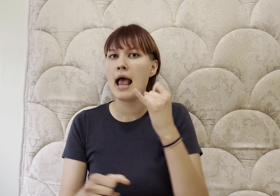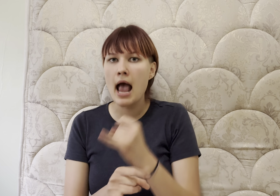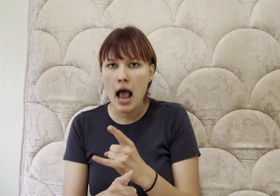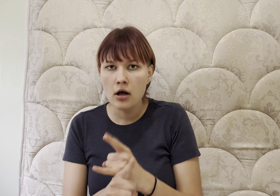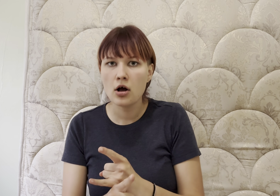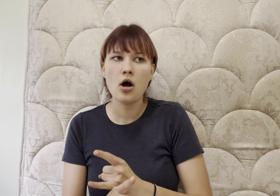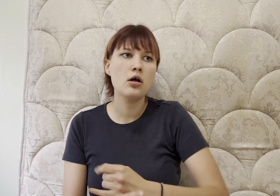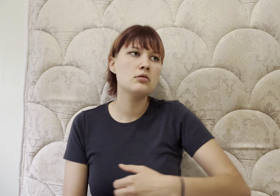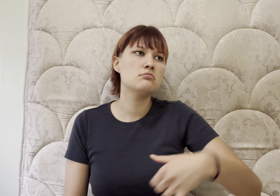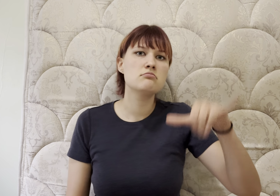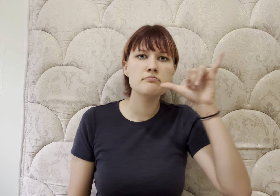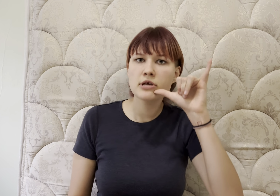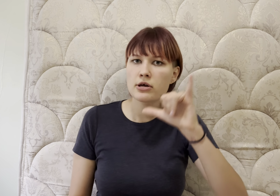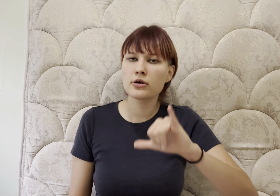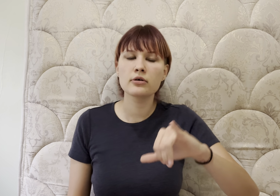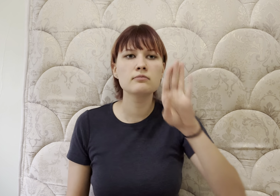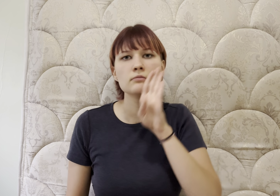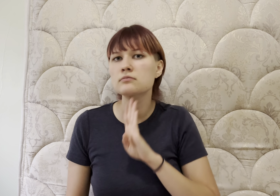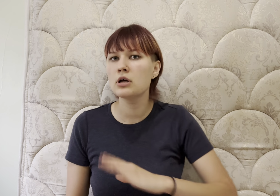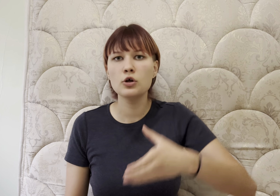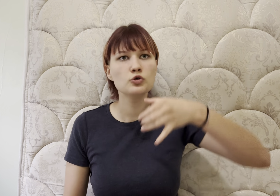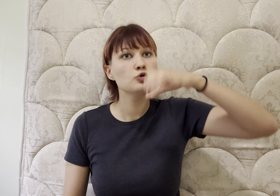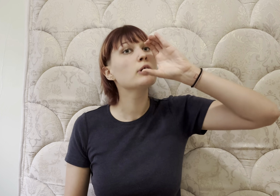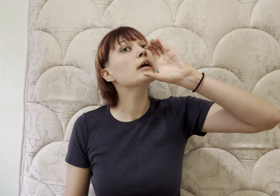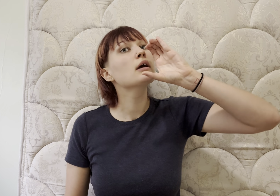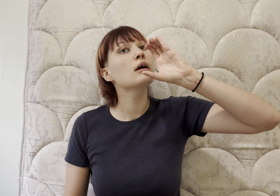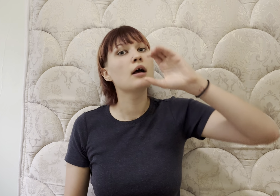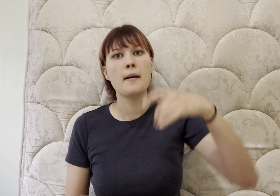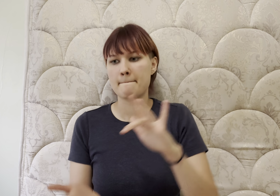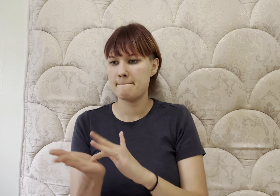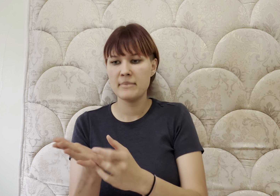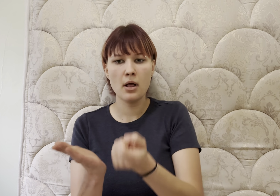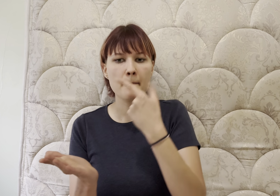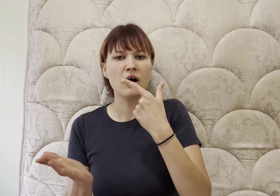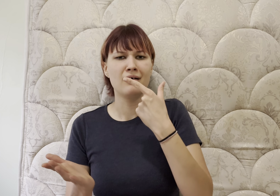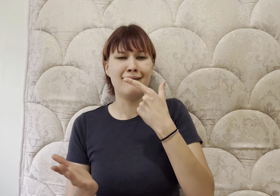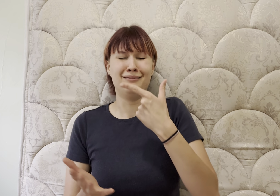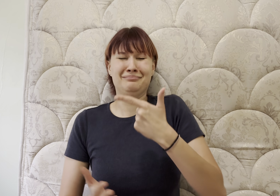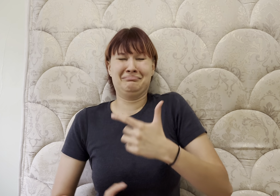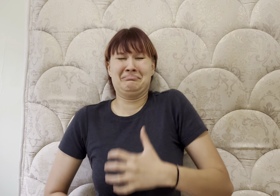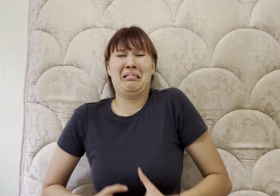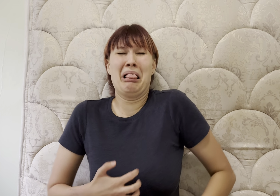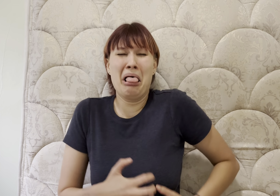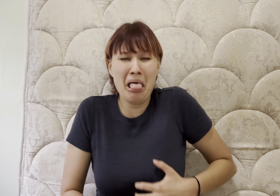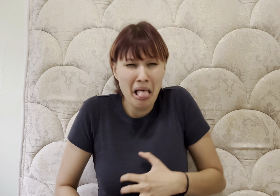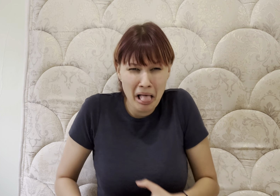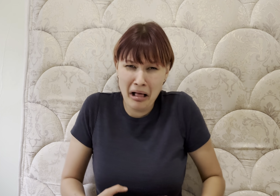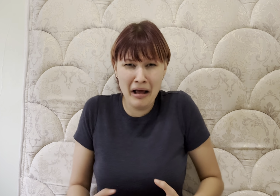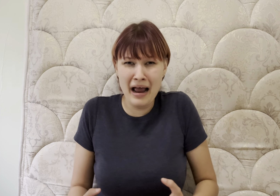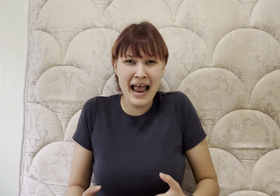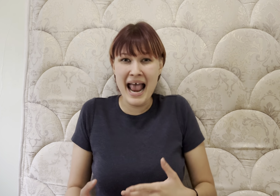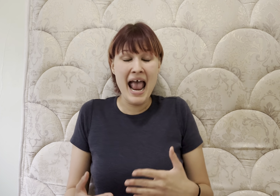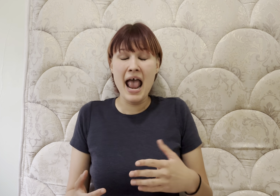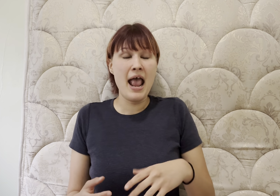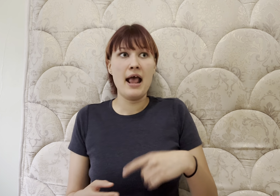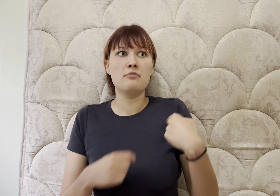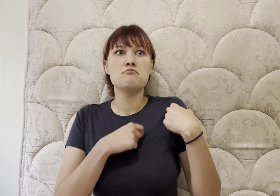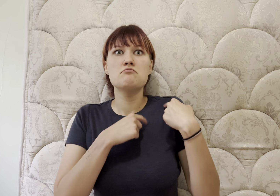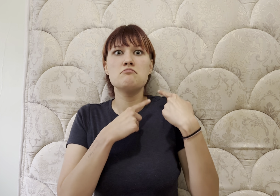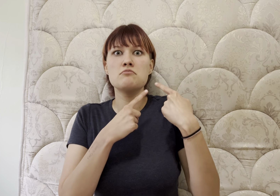this association. If I drink alcohol, I'm going to get sick. If I drink alcohol, I'm going to get sick. And eventually you don't want alcohol anymore because you're tired of